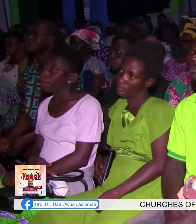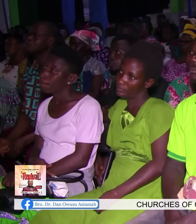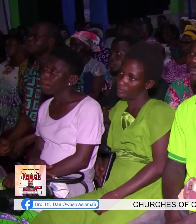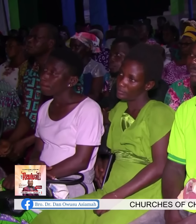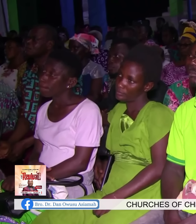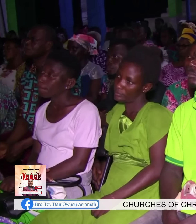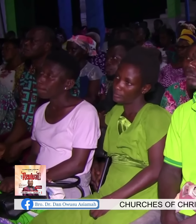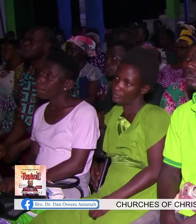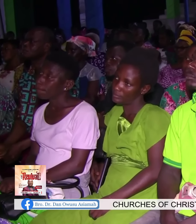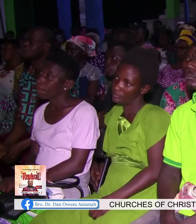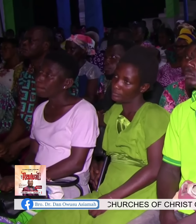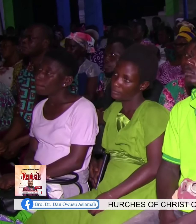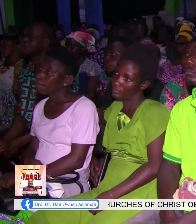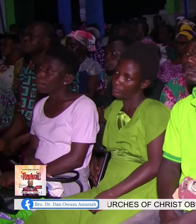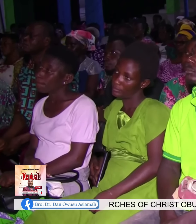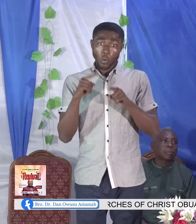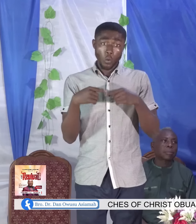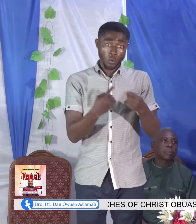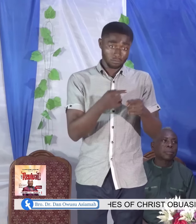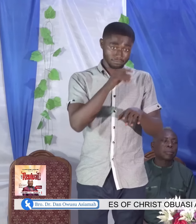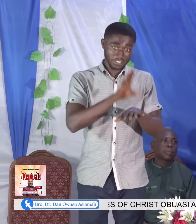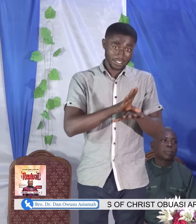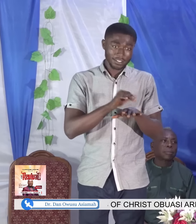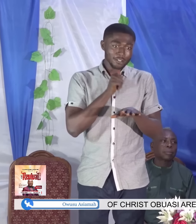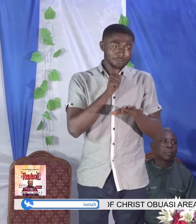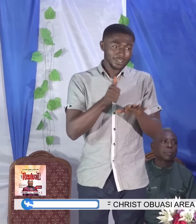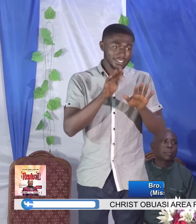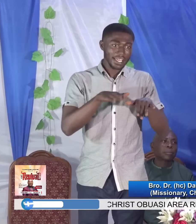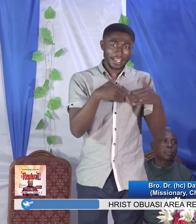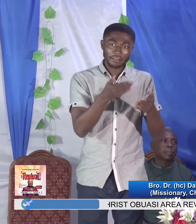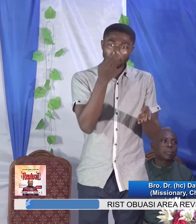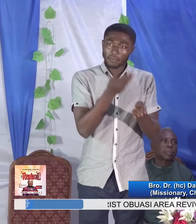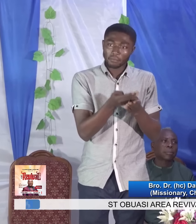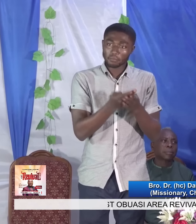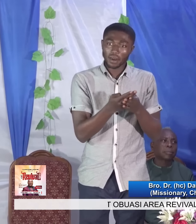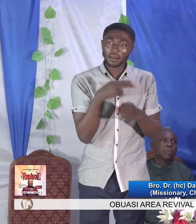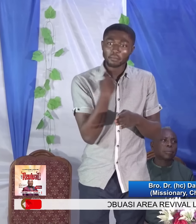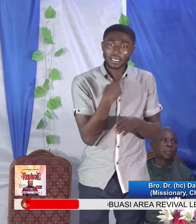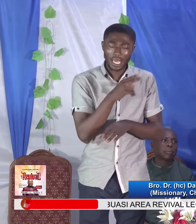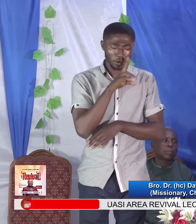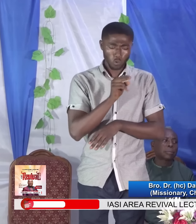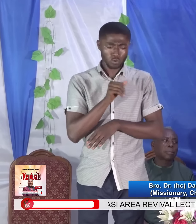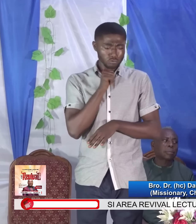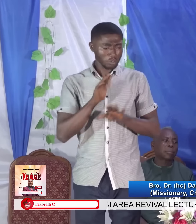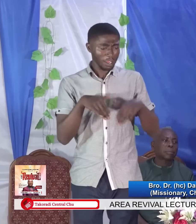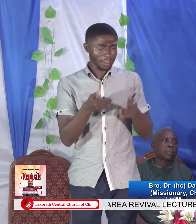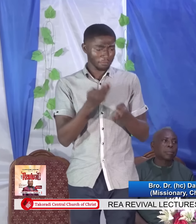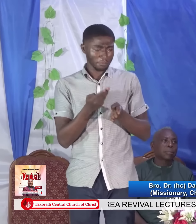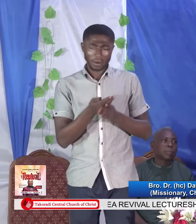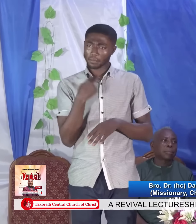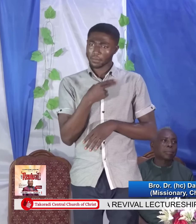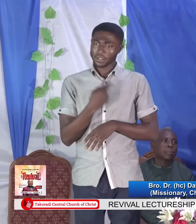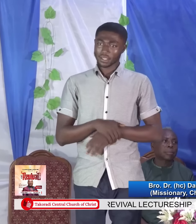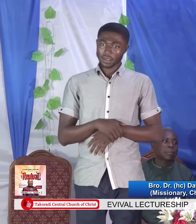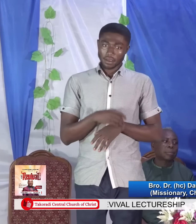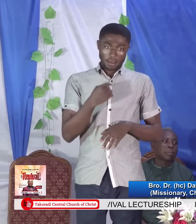sofo wo kwa sori emfa osika enkoma sofo Church of Christ and can't you yourself for sick a breast of me by Messrs.